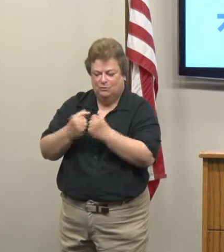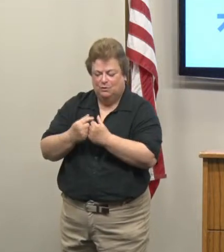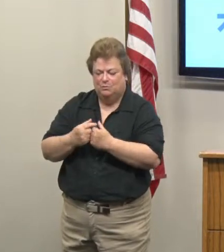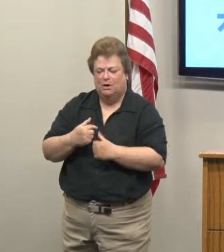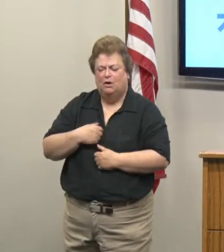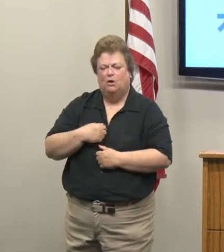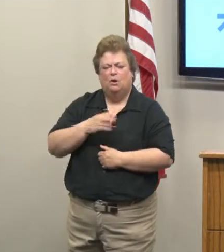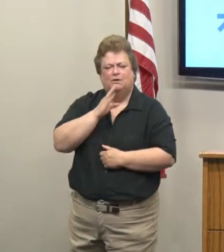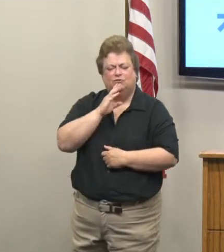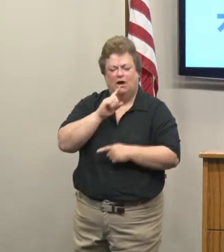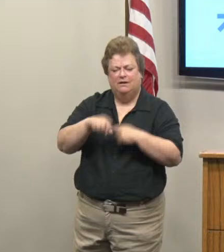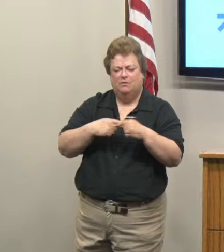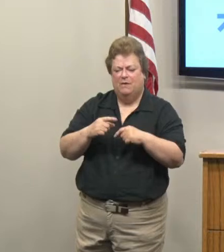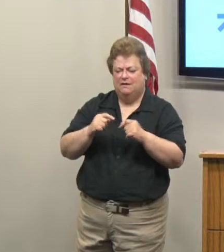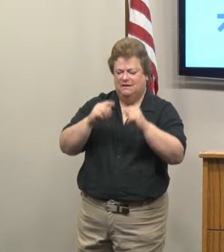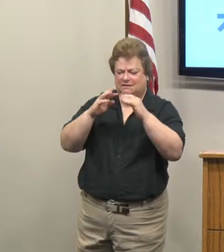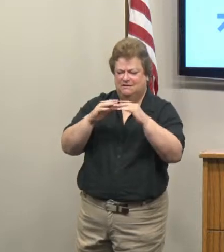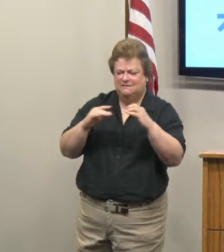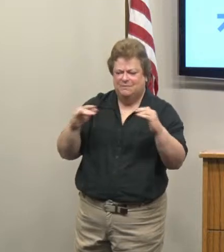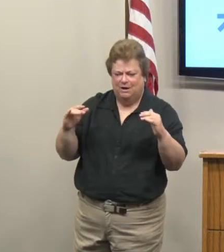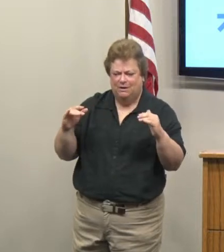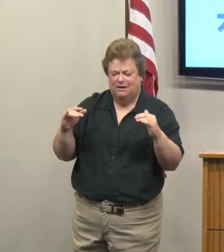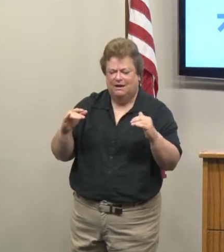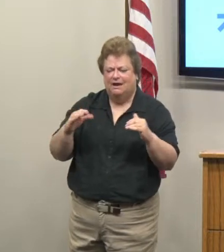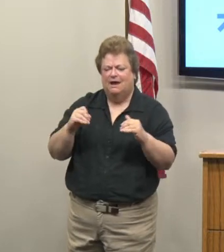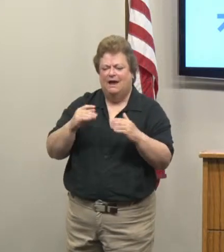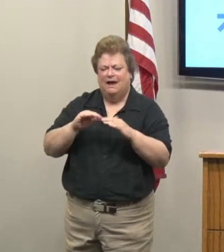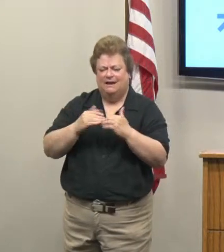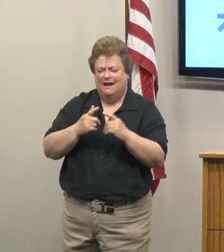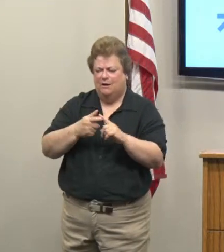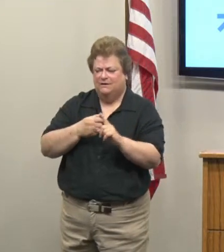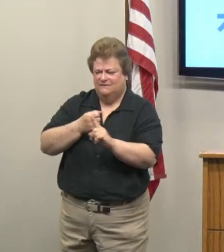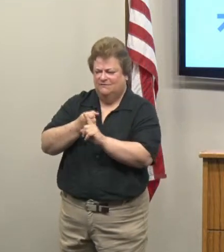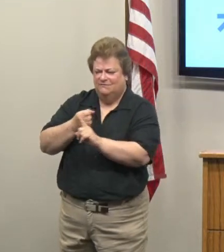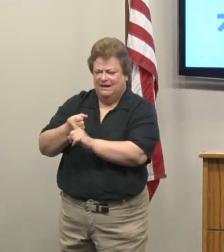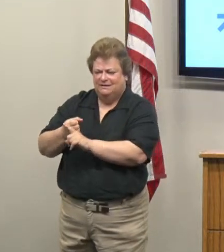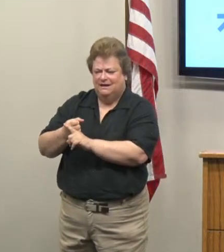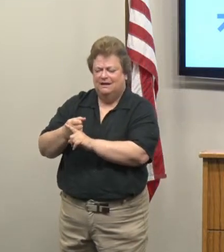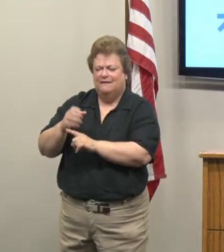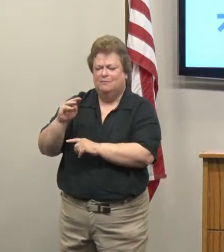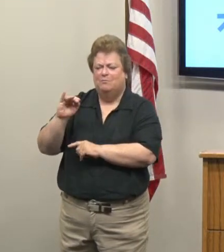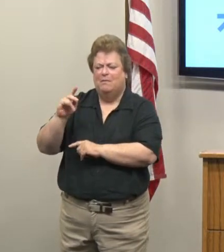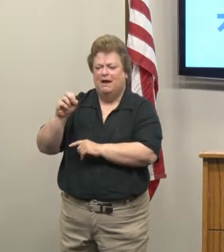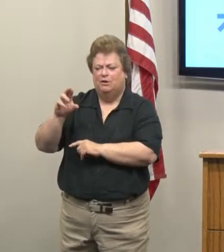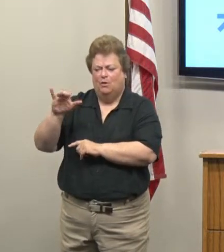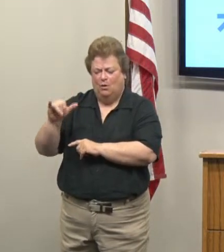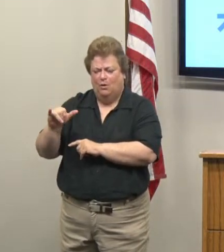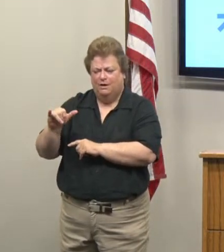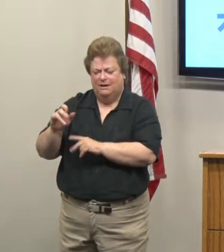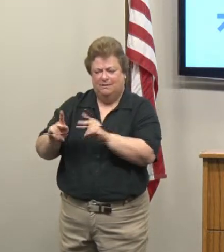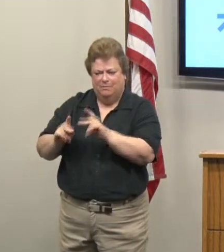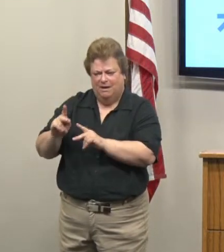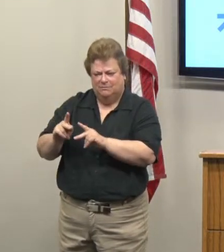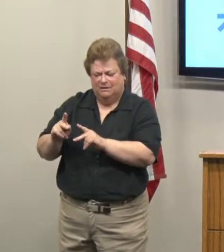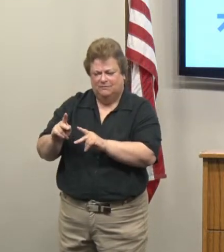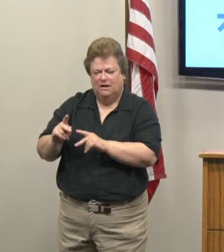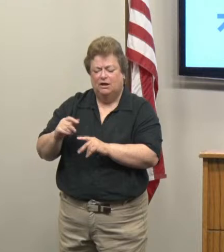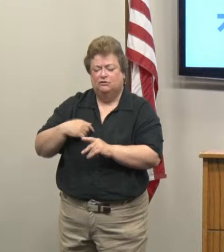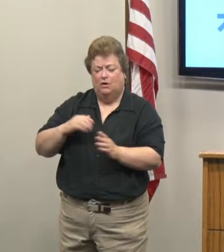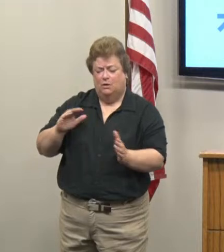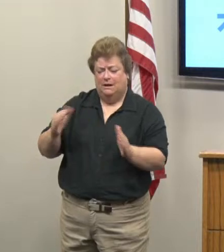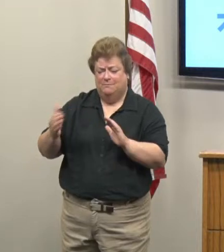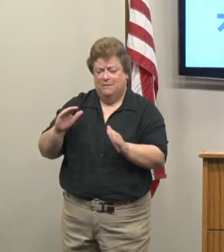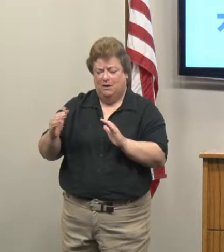and how we have seen this virus affect minority populations at an increased rate. In comparing the age groups